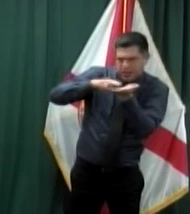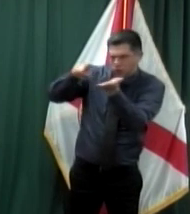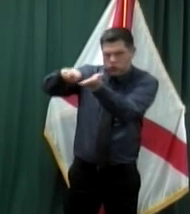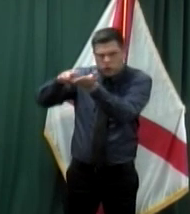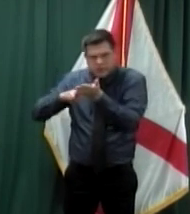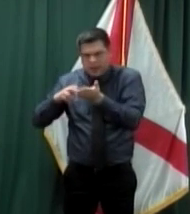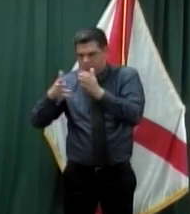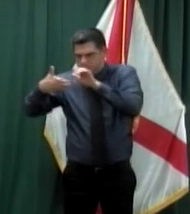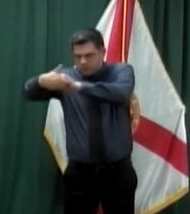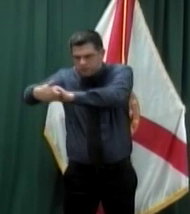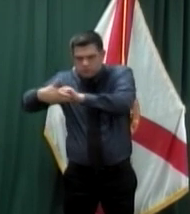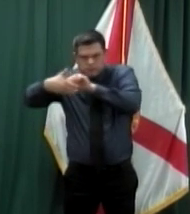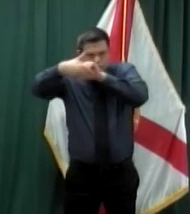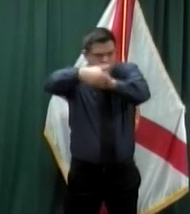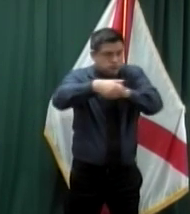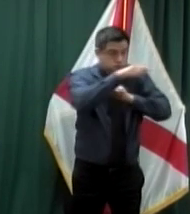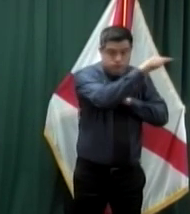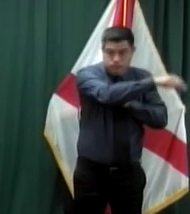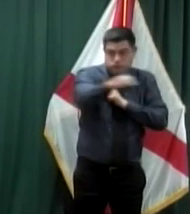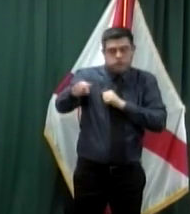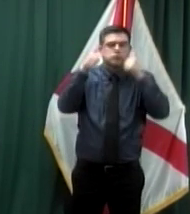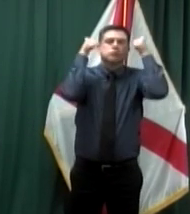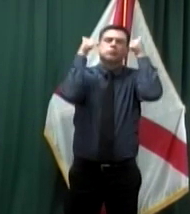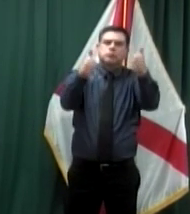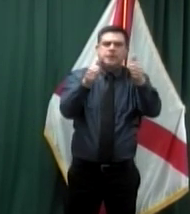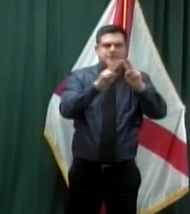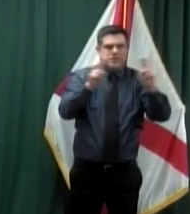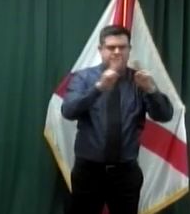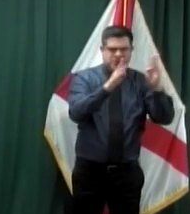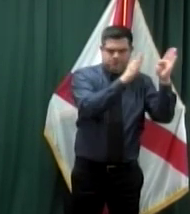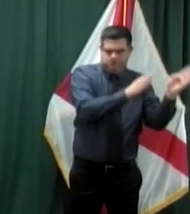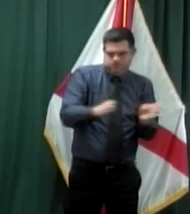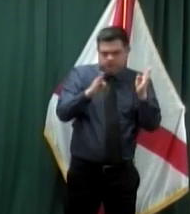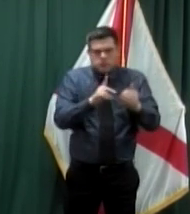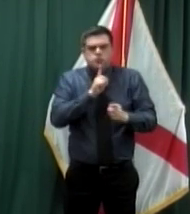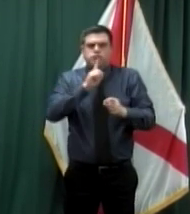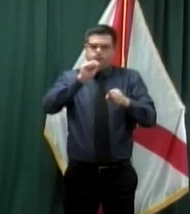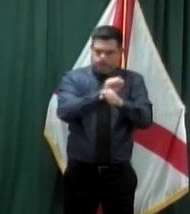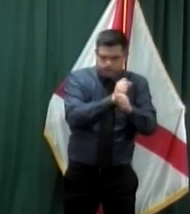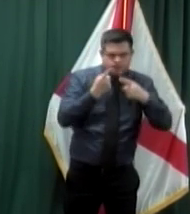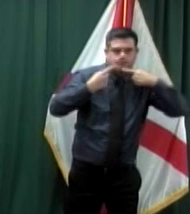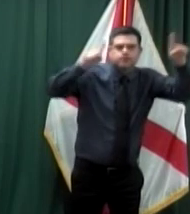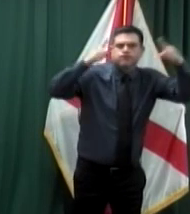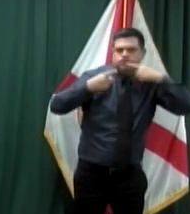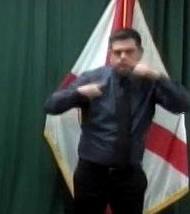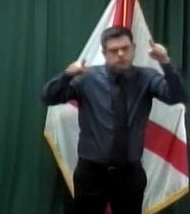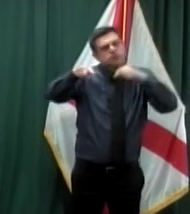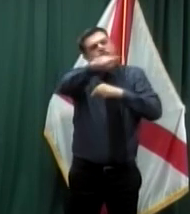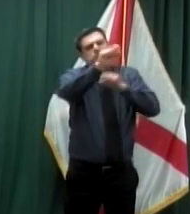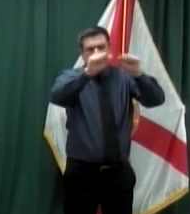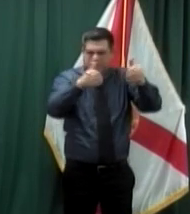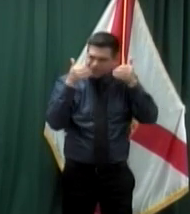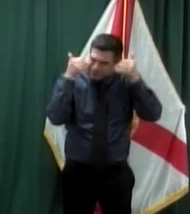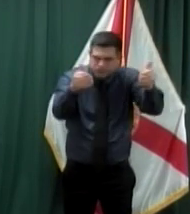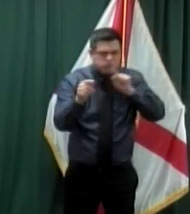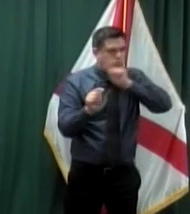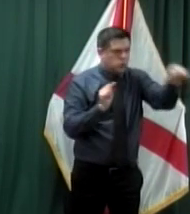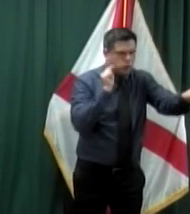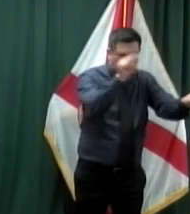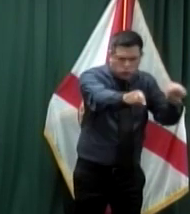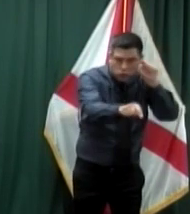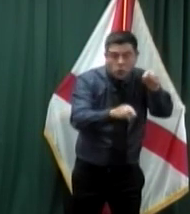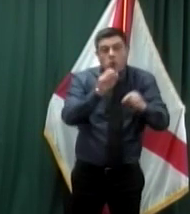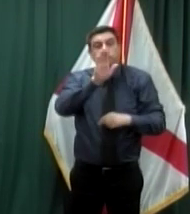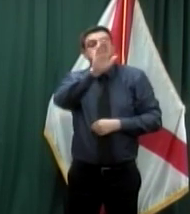need. So I would just encourage folks who do want to get tested, please go out and get tested, either through your doctor's office or to one of the